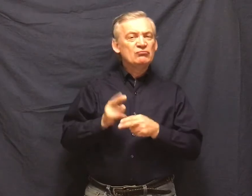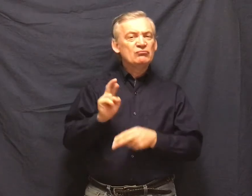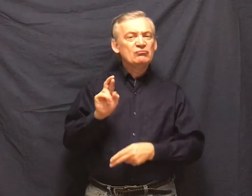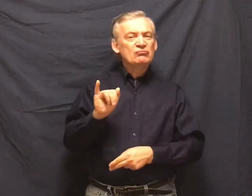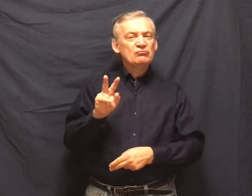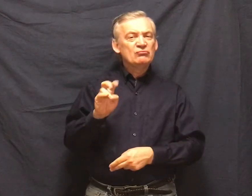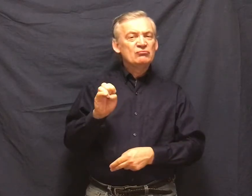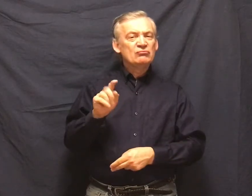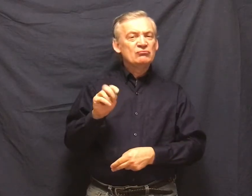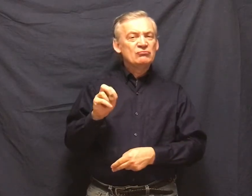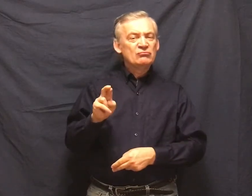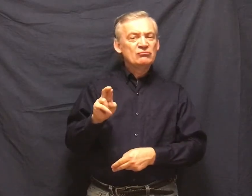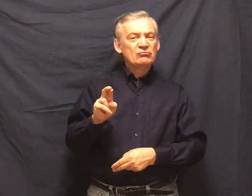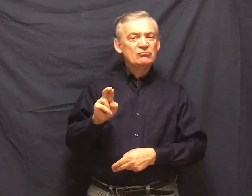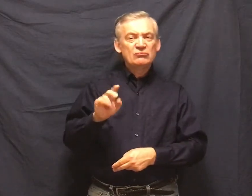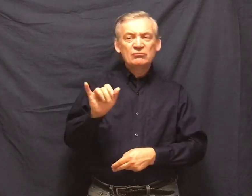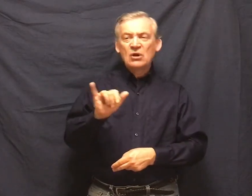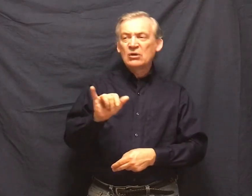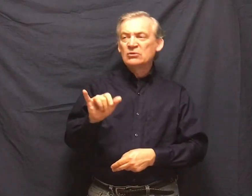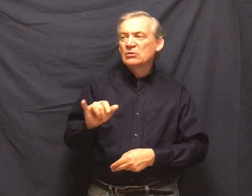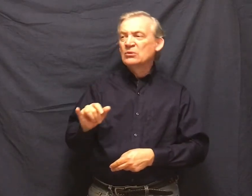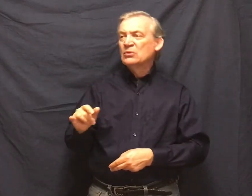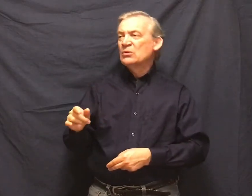On pegs were also pieces of harness,